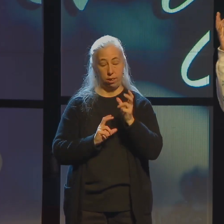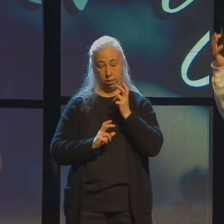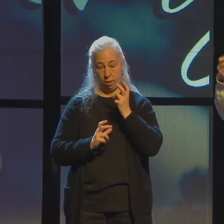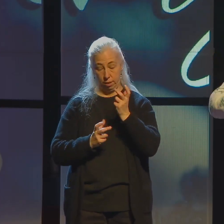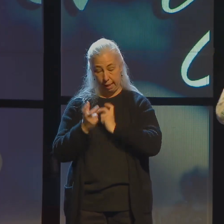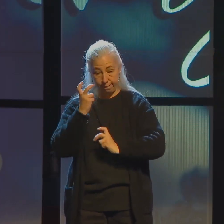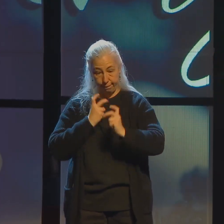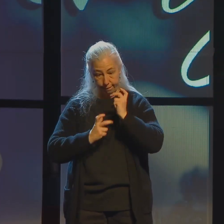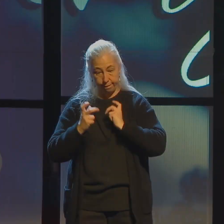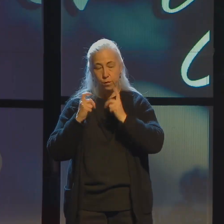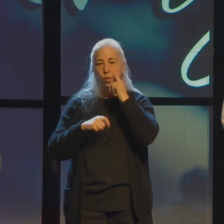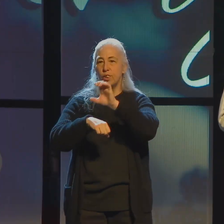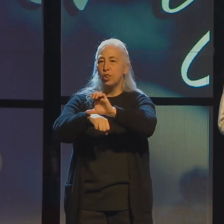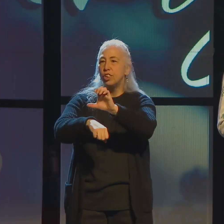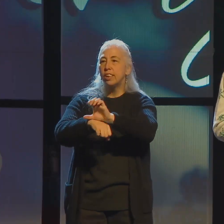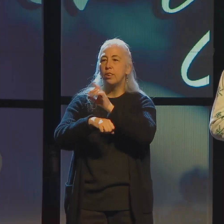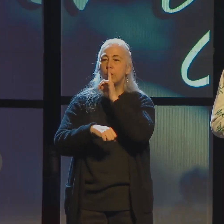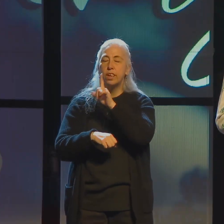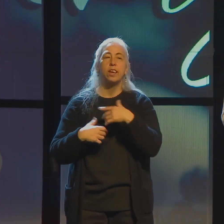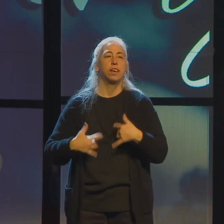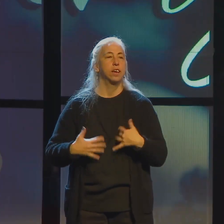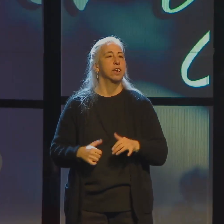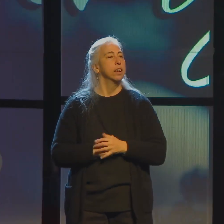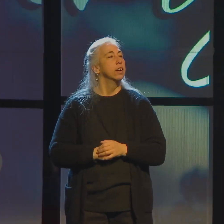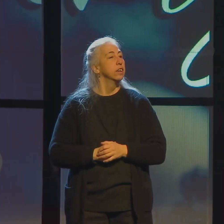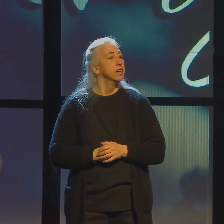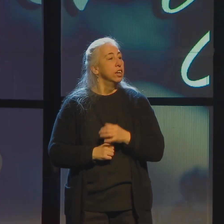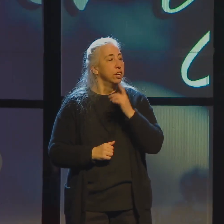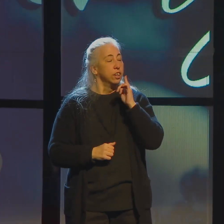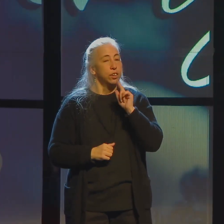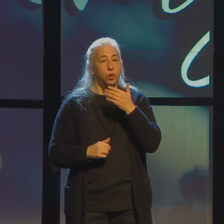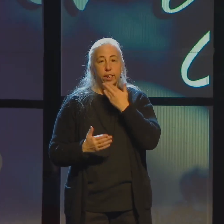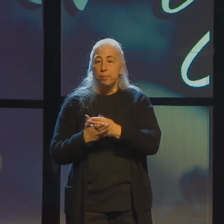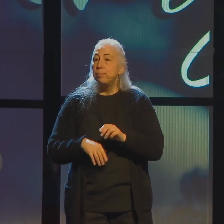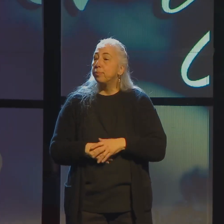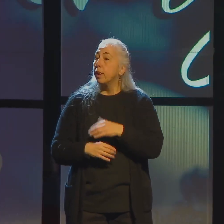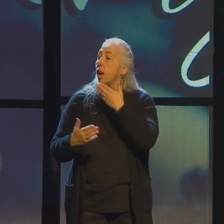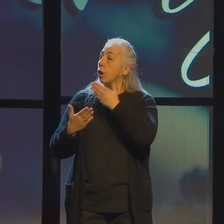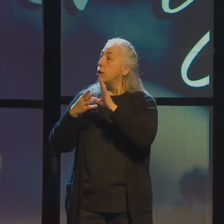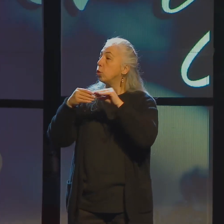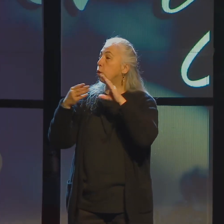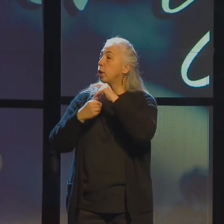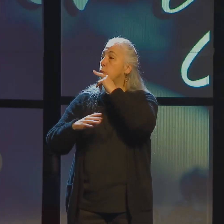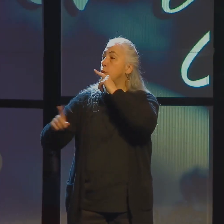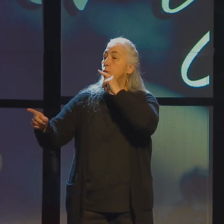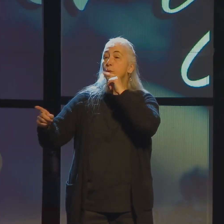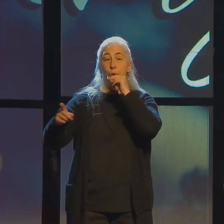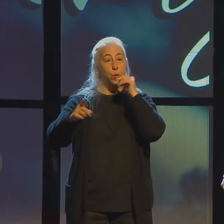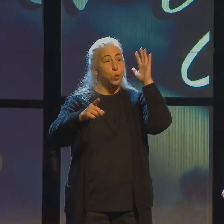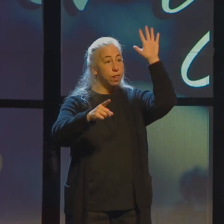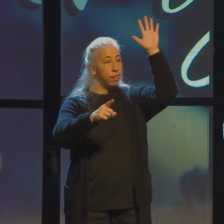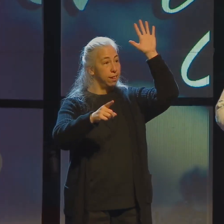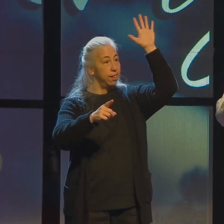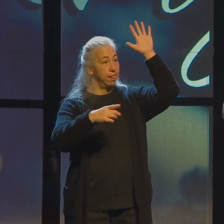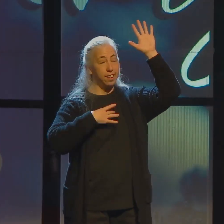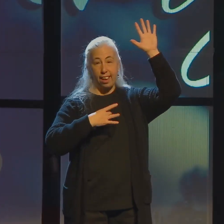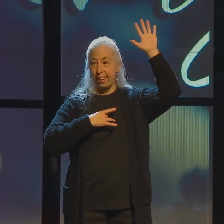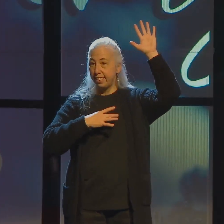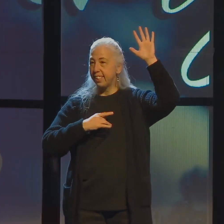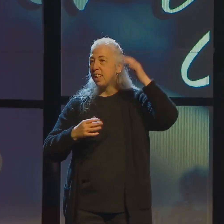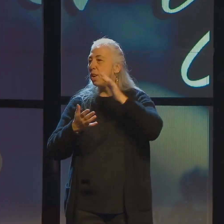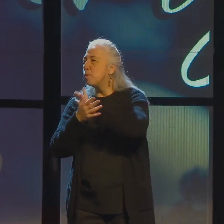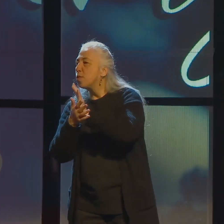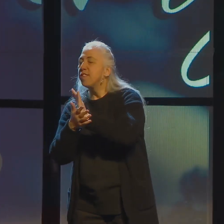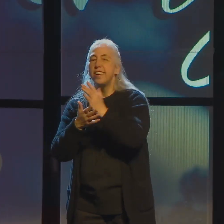in a very interesting season for the life of our church. So how many of y'all love a good story? Raise your hand up nice and high. Anybody love a good story? I love stories. I love movies.